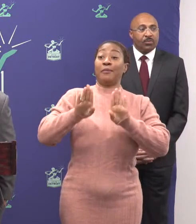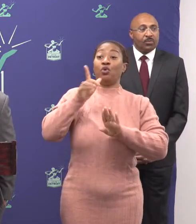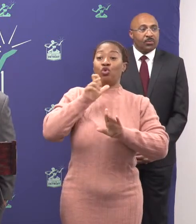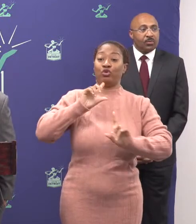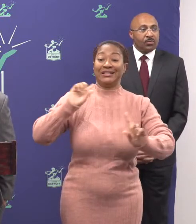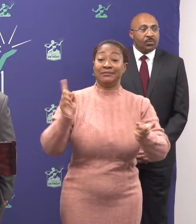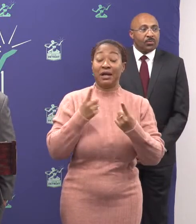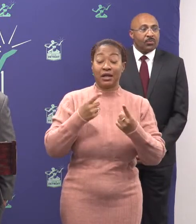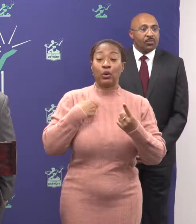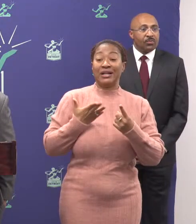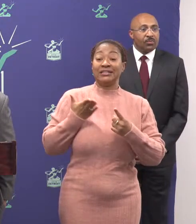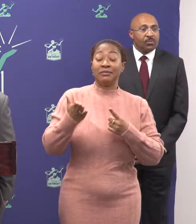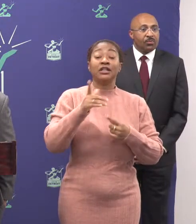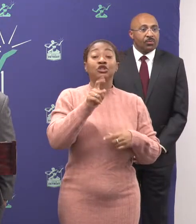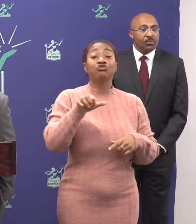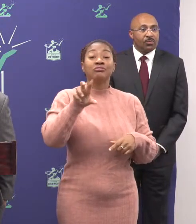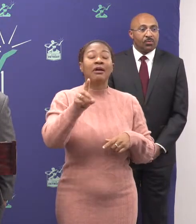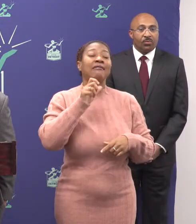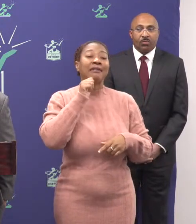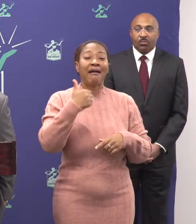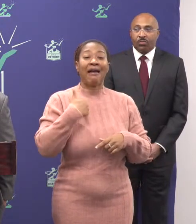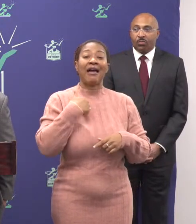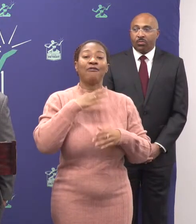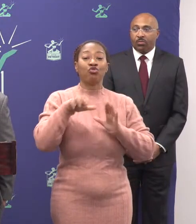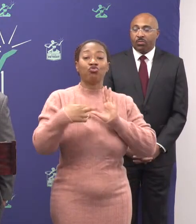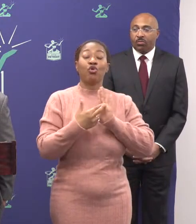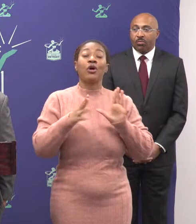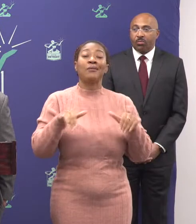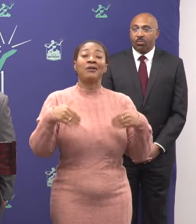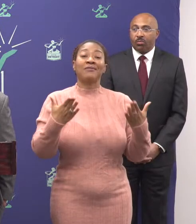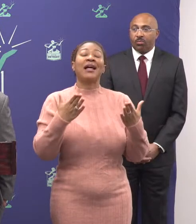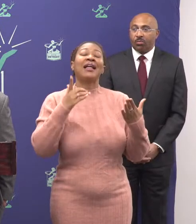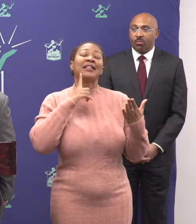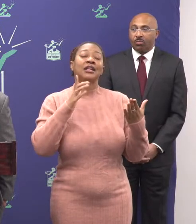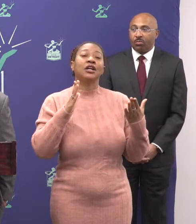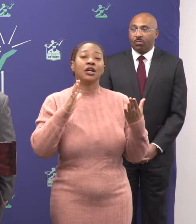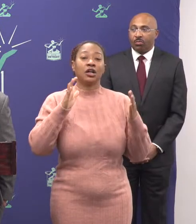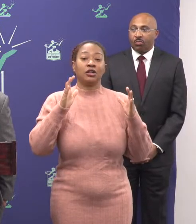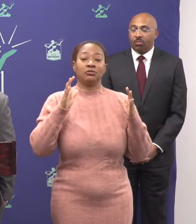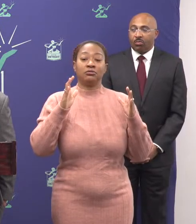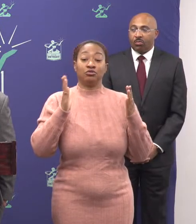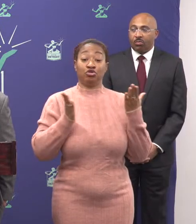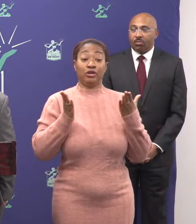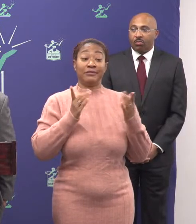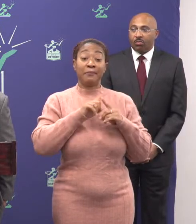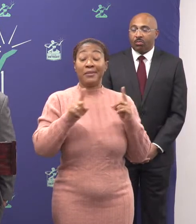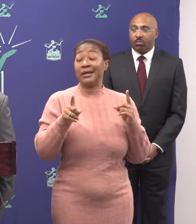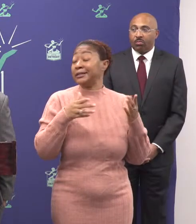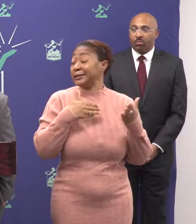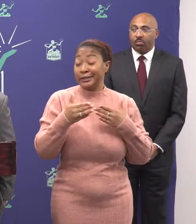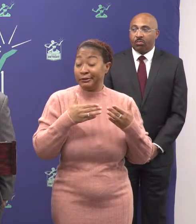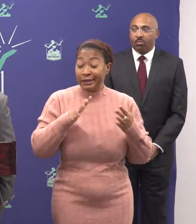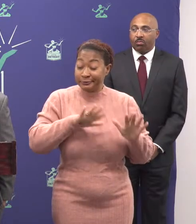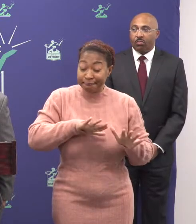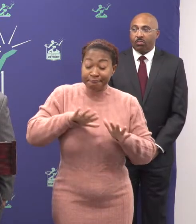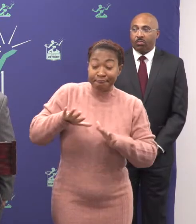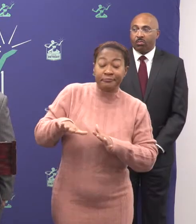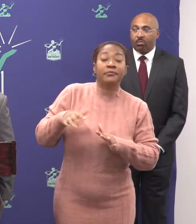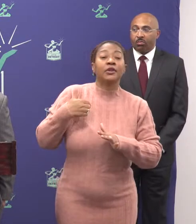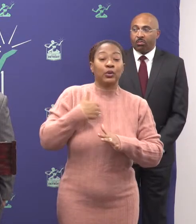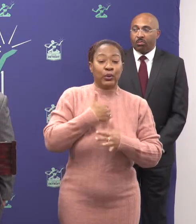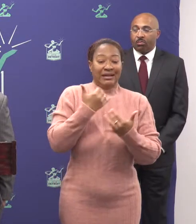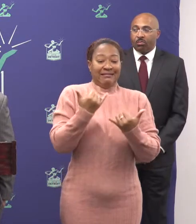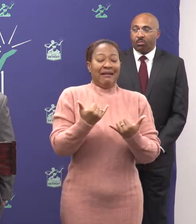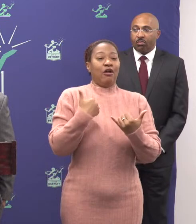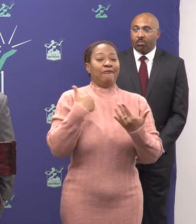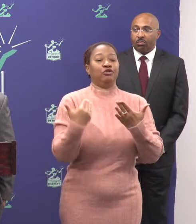them. TransDev was not going to have a material role in delivering the service, but in any event, we've got the